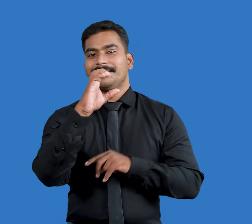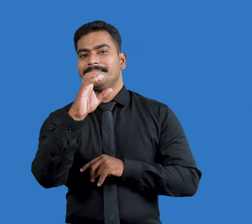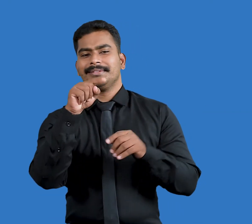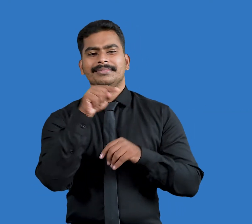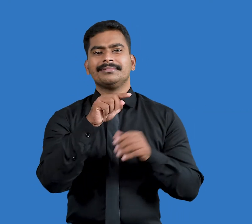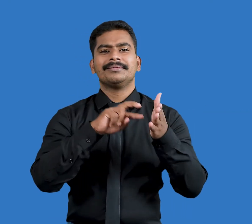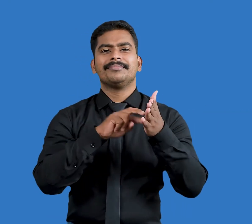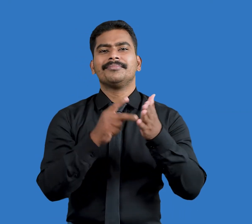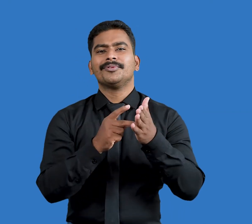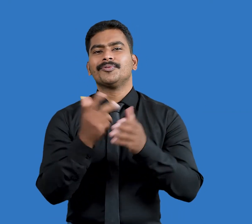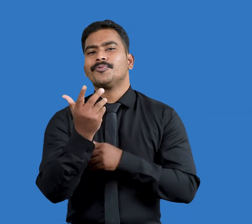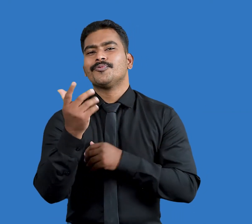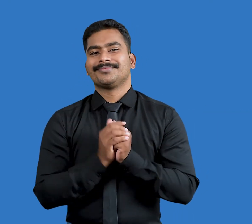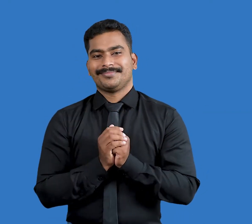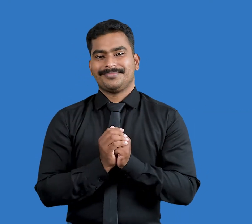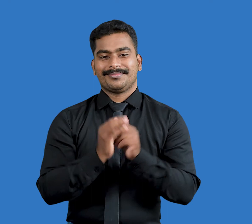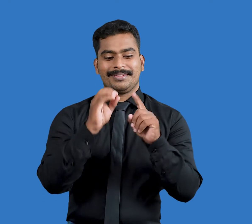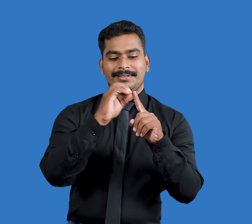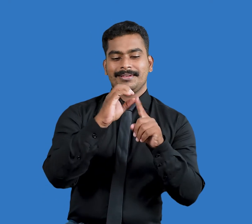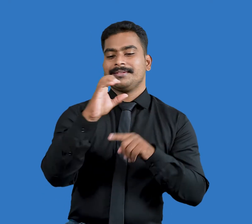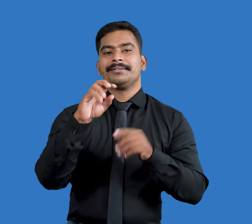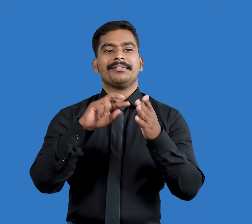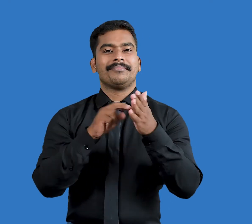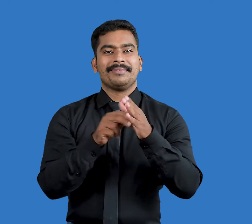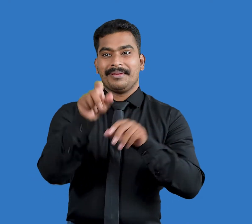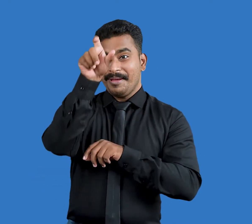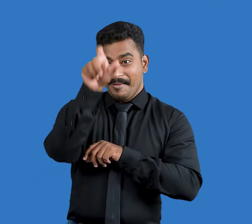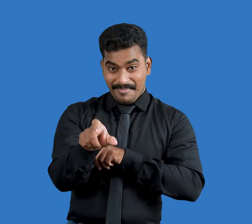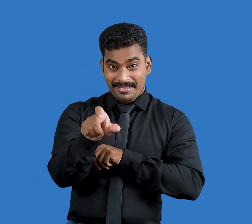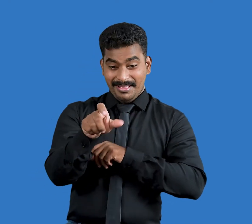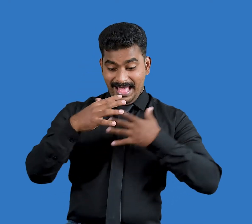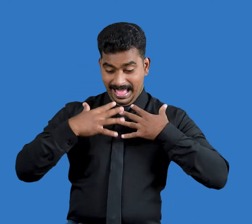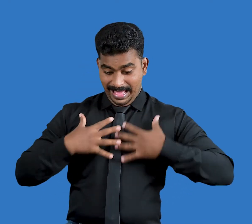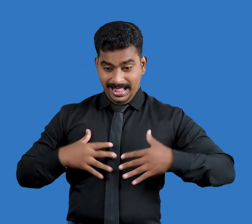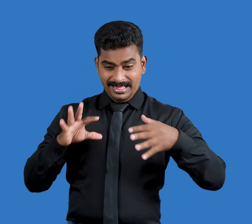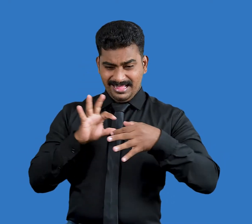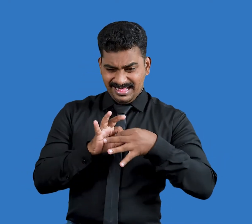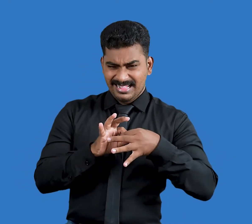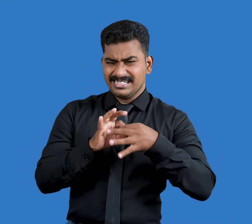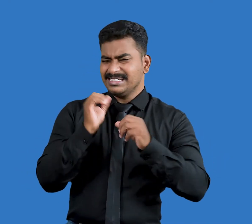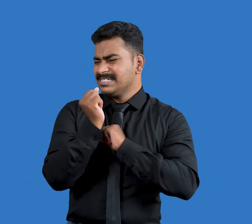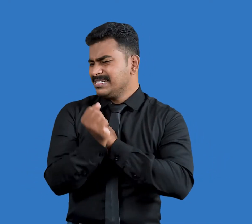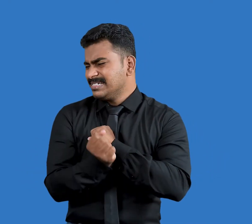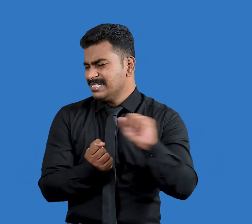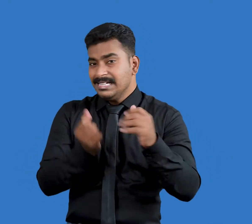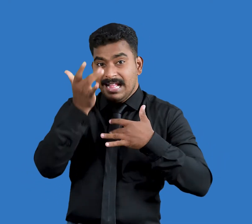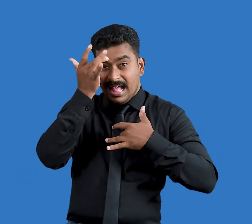What is palliative care? Palliative care is treatment of serious health related suffering,